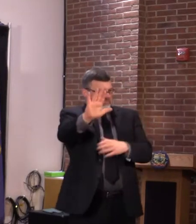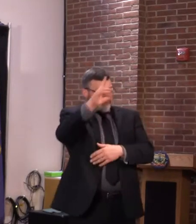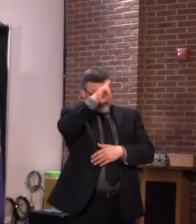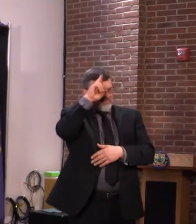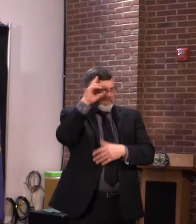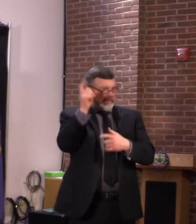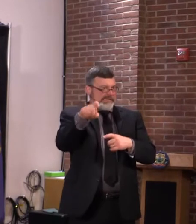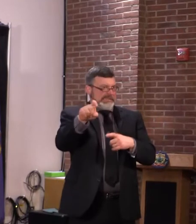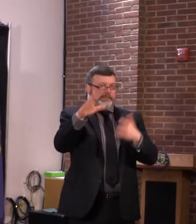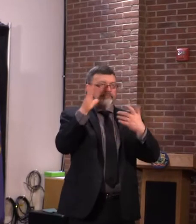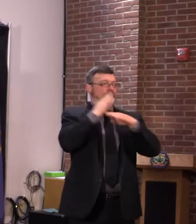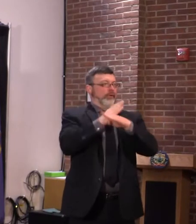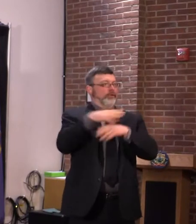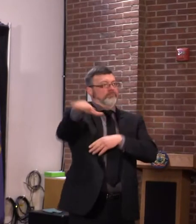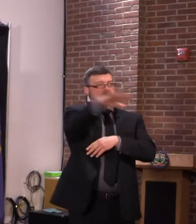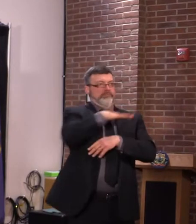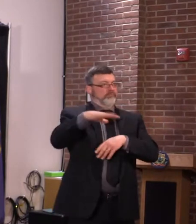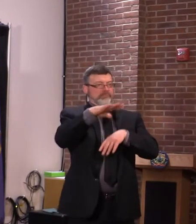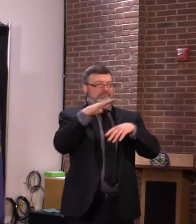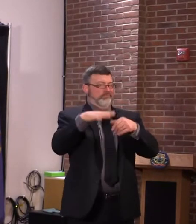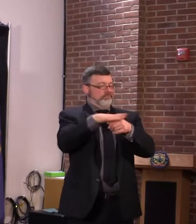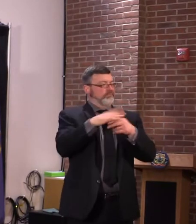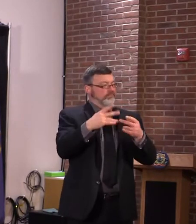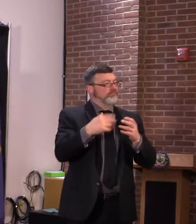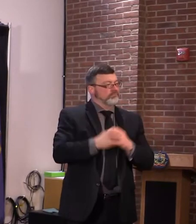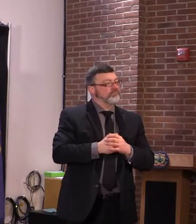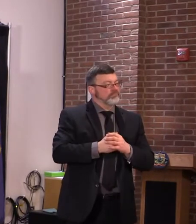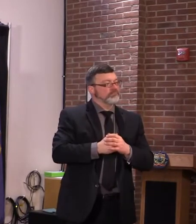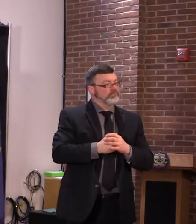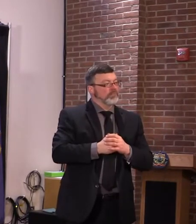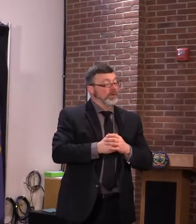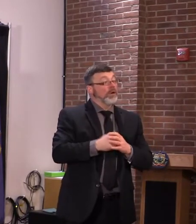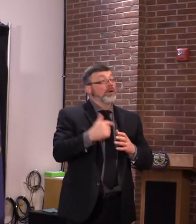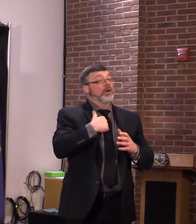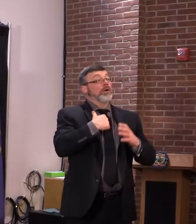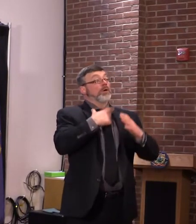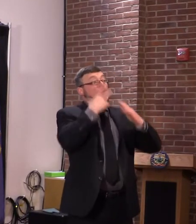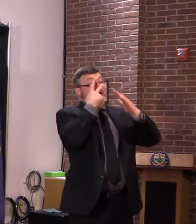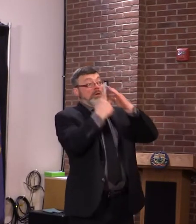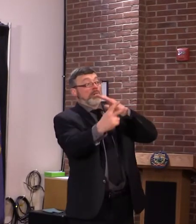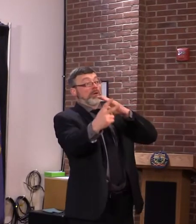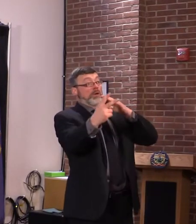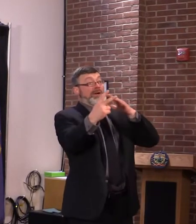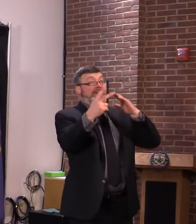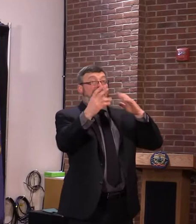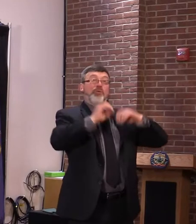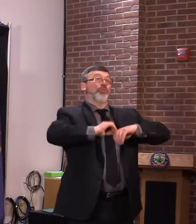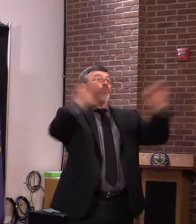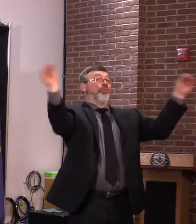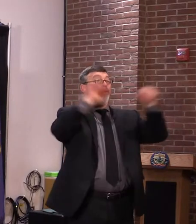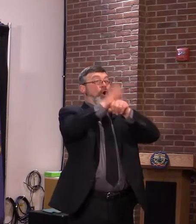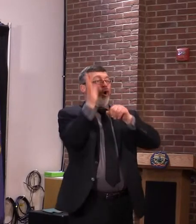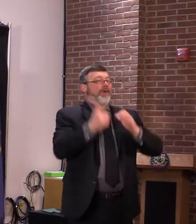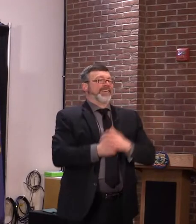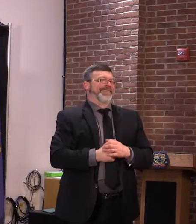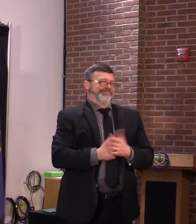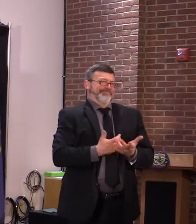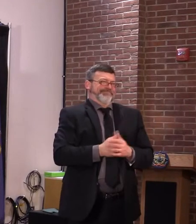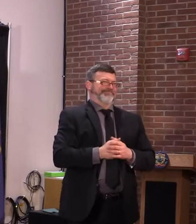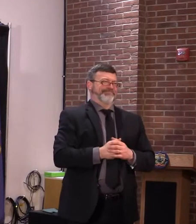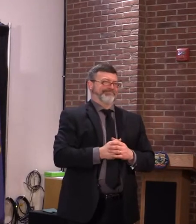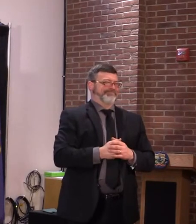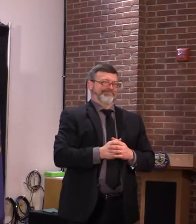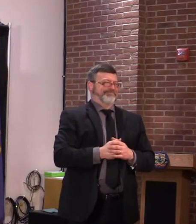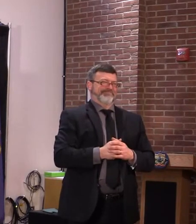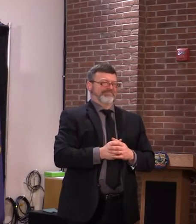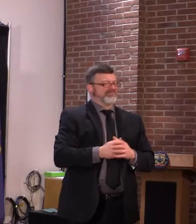look forward to a time when less virus is in our communities, we need to remember COVID is still here. Case rates lower than the peak are